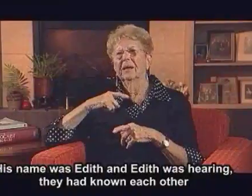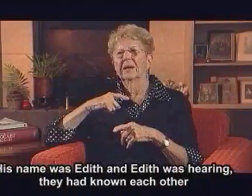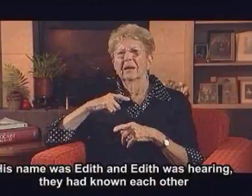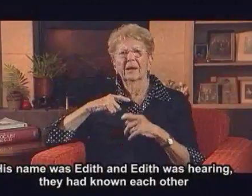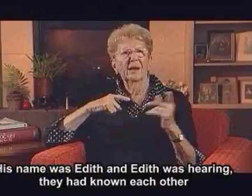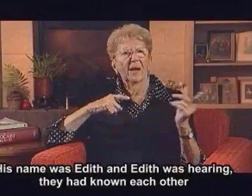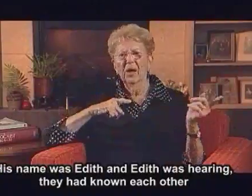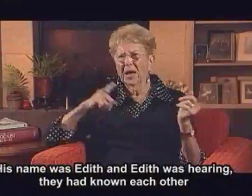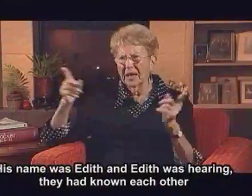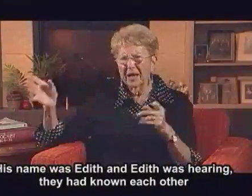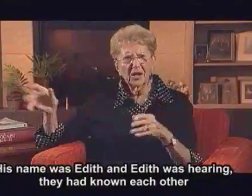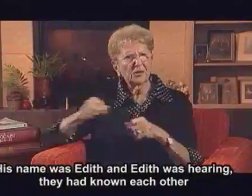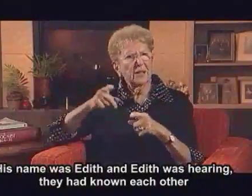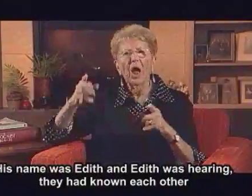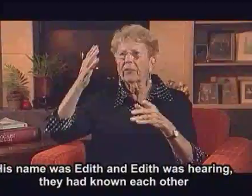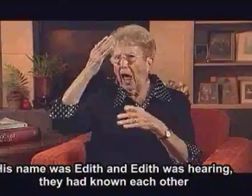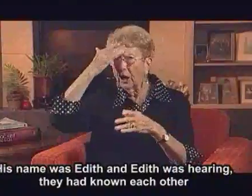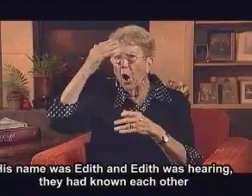And Edith was hearing.